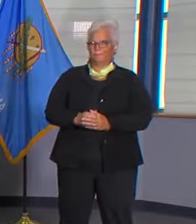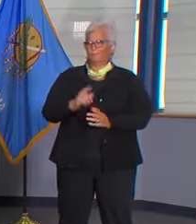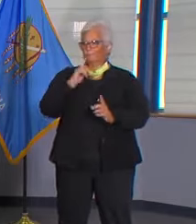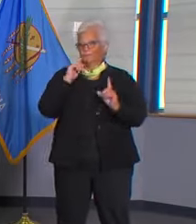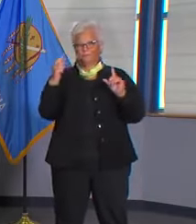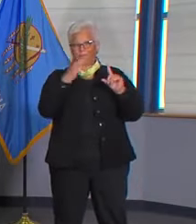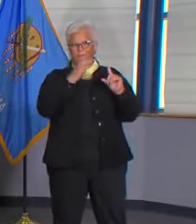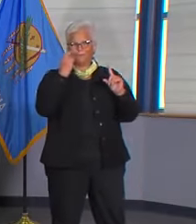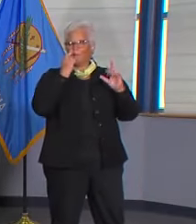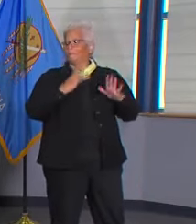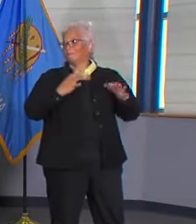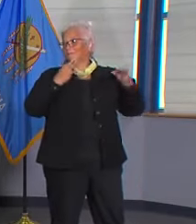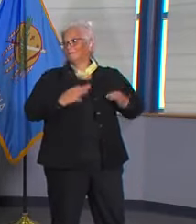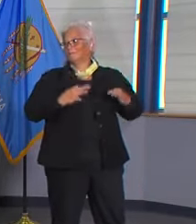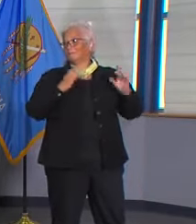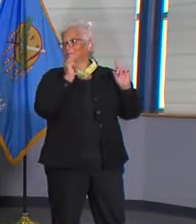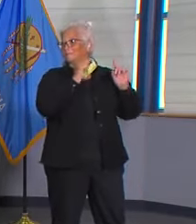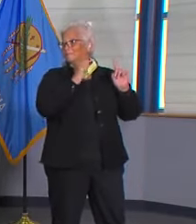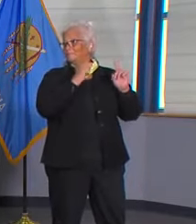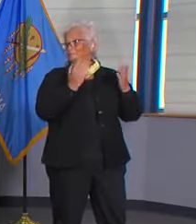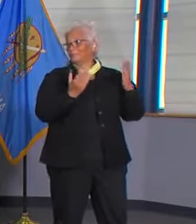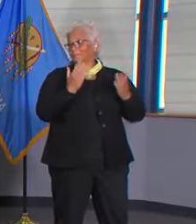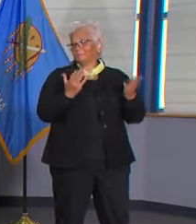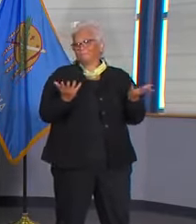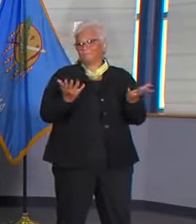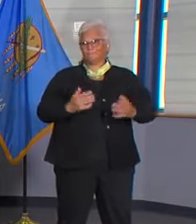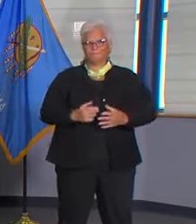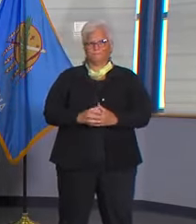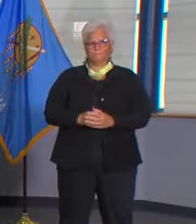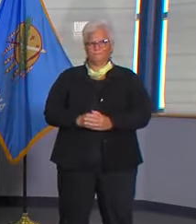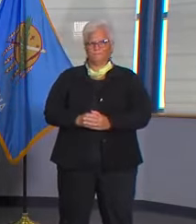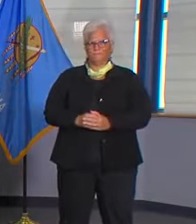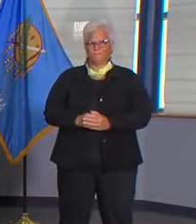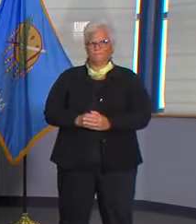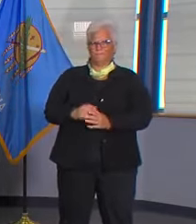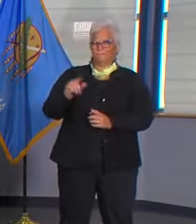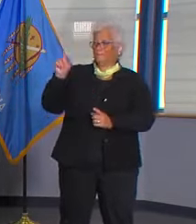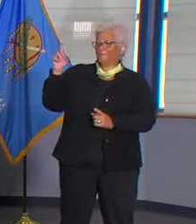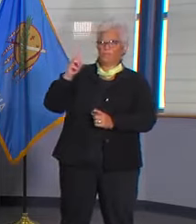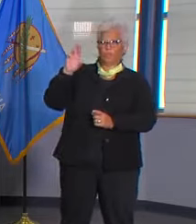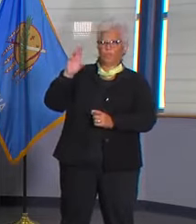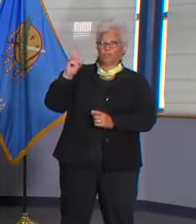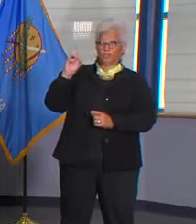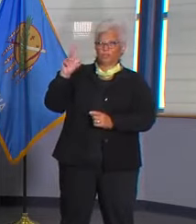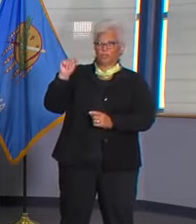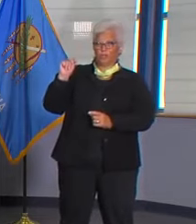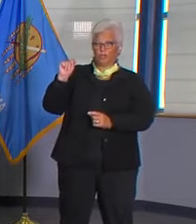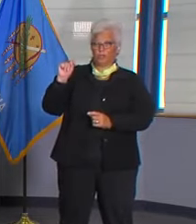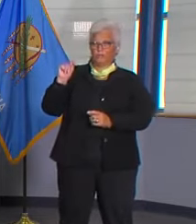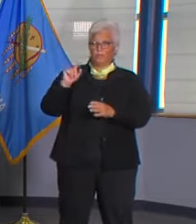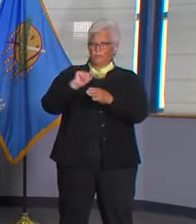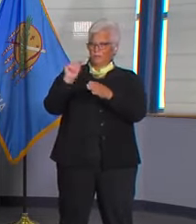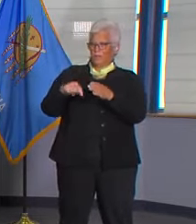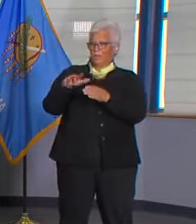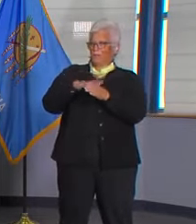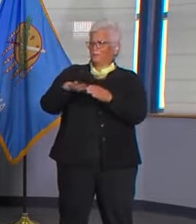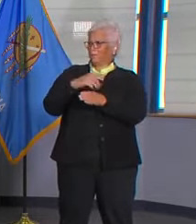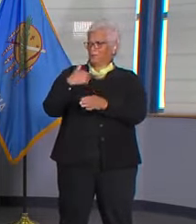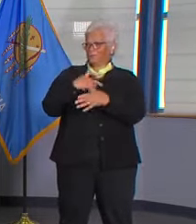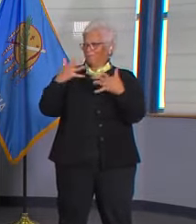the city of Tulsa, the city council and I, we're doing everything that we should be doing based on the